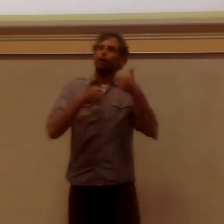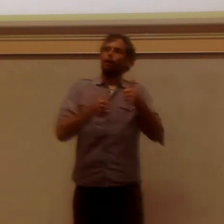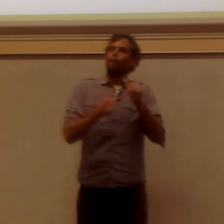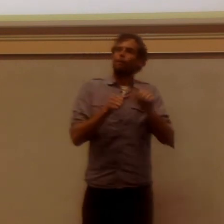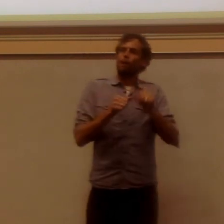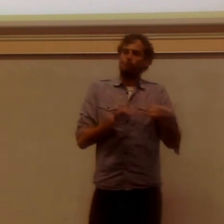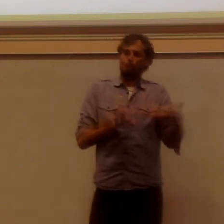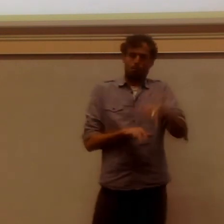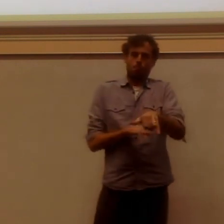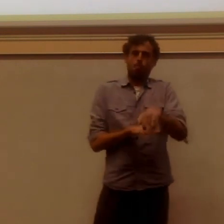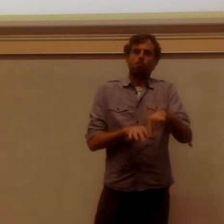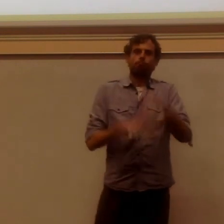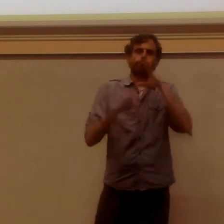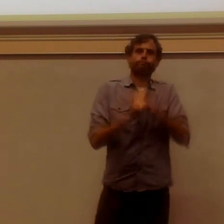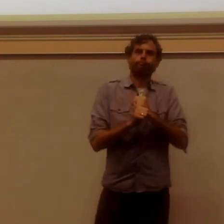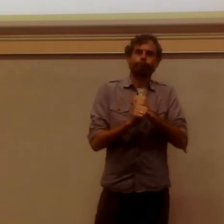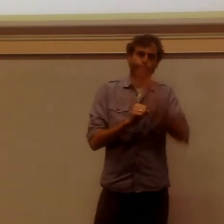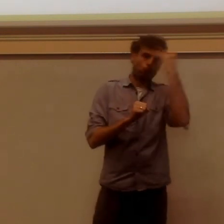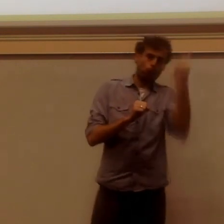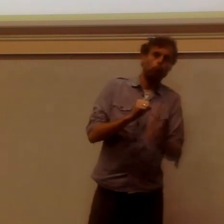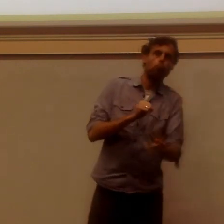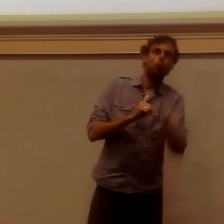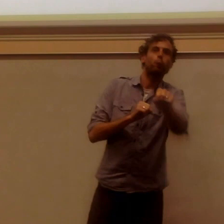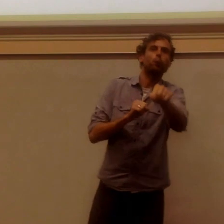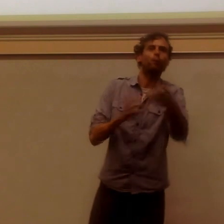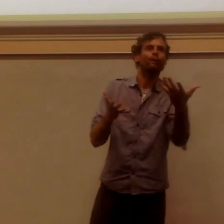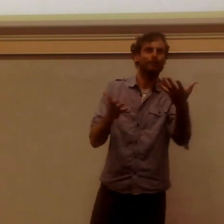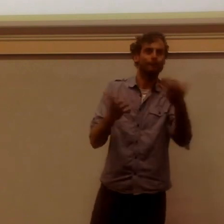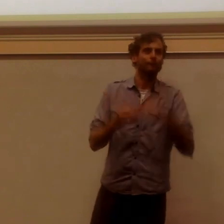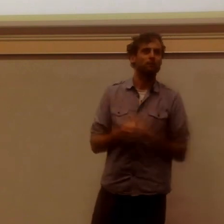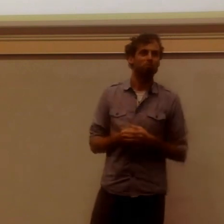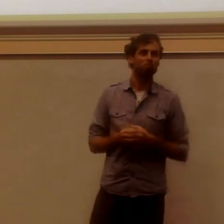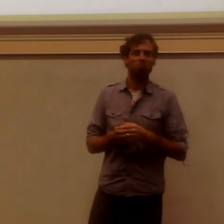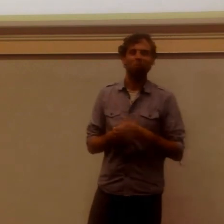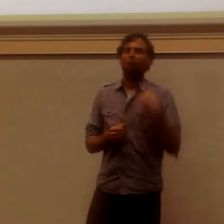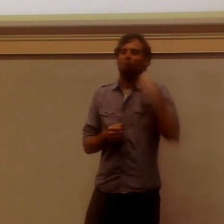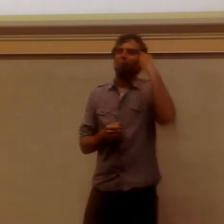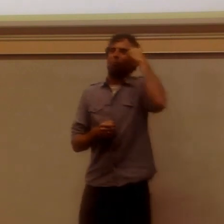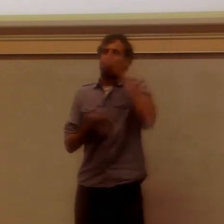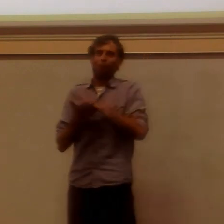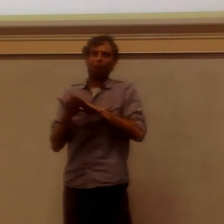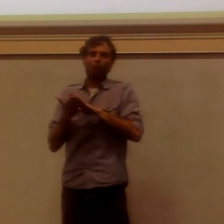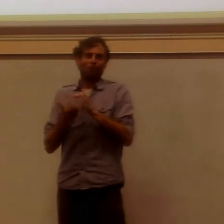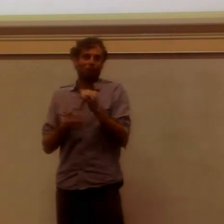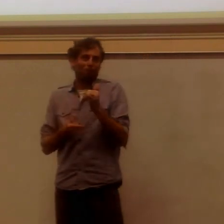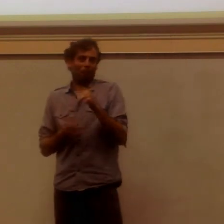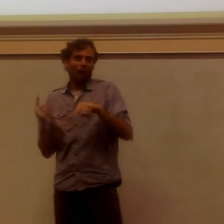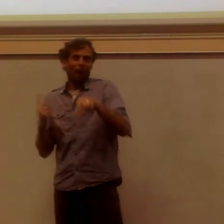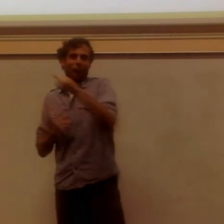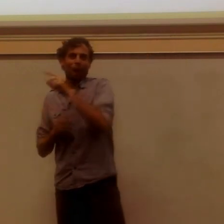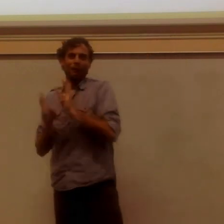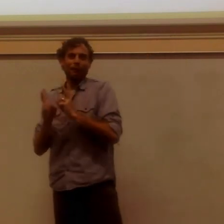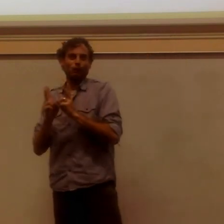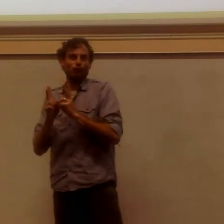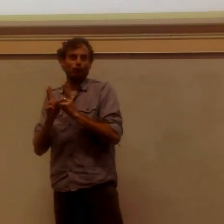interpreter could see them, they weren't sure if they could trust them, whereas with a text relay operator, they're less likely to know that person, that person is less likely to